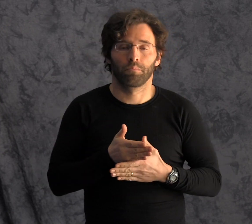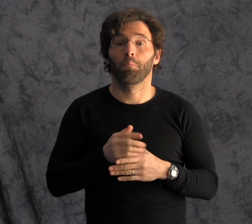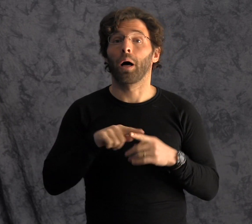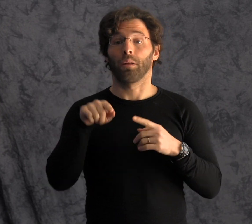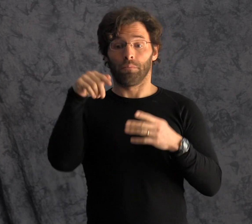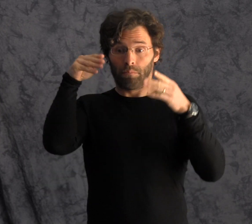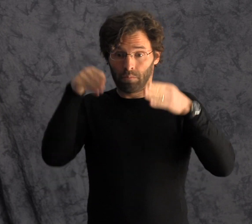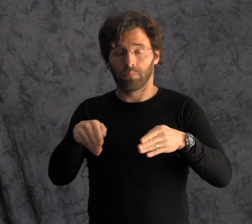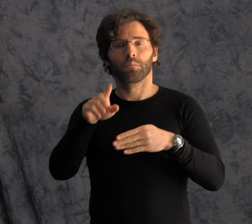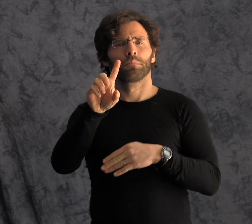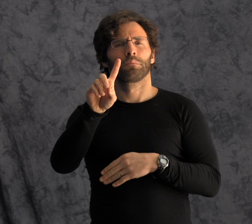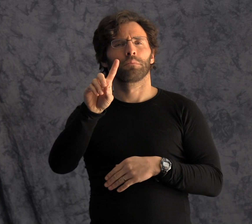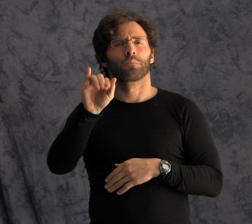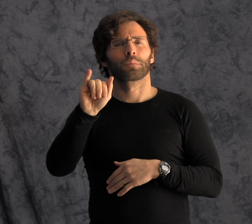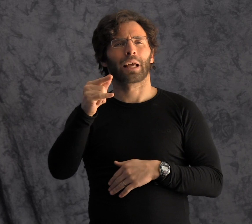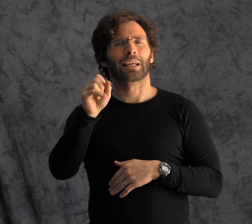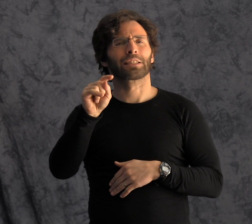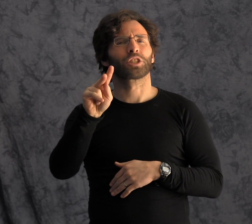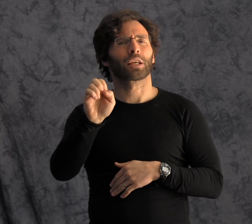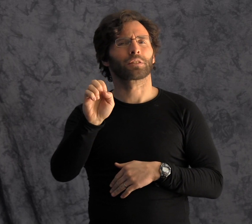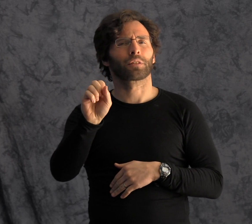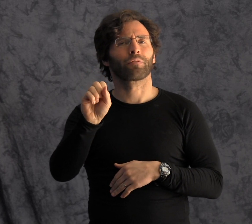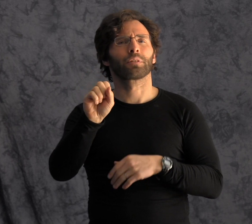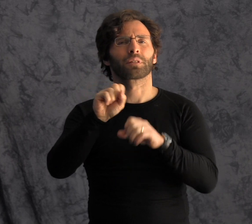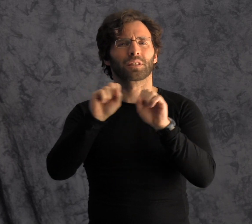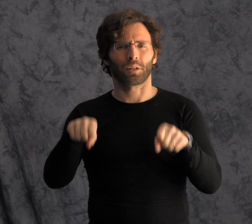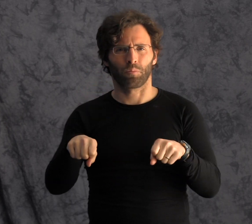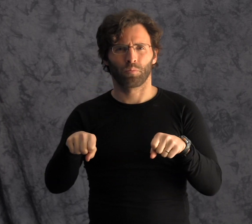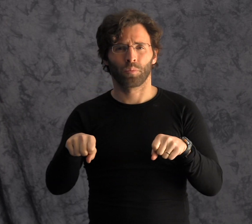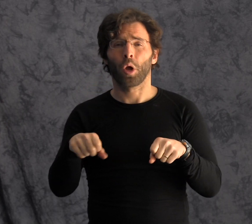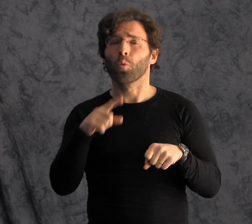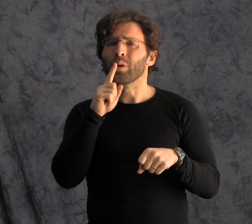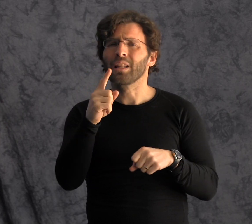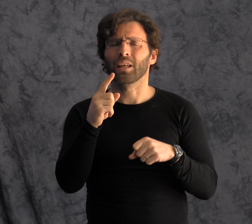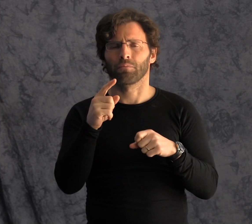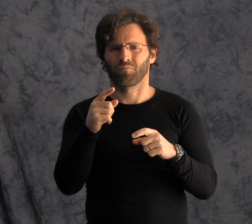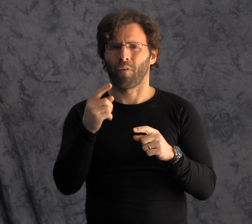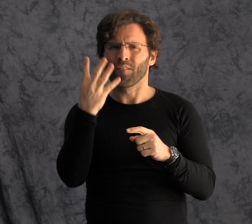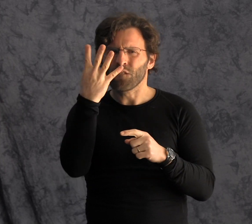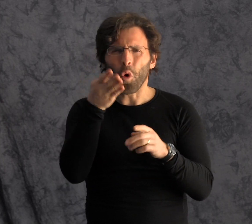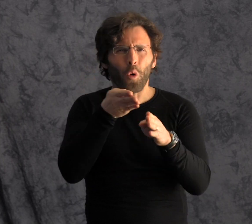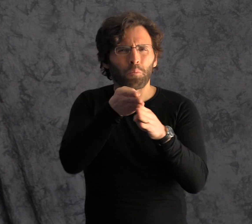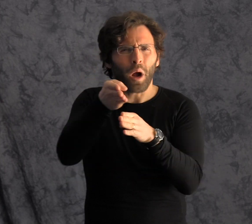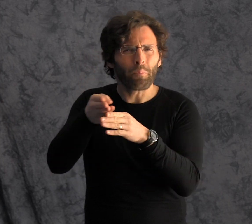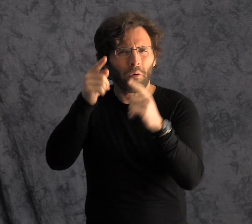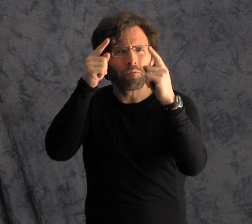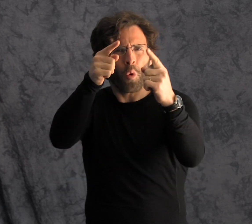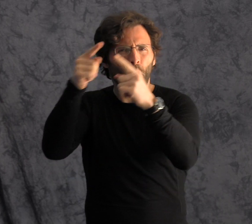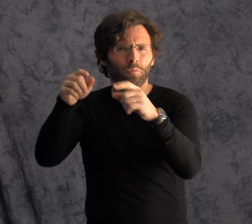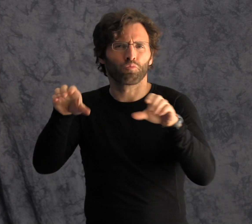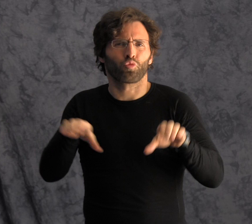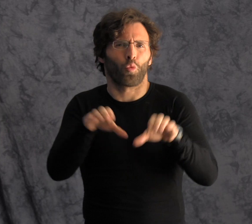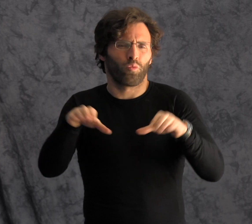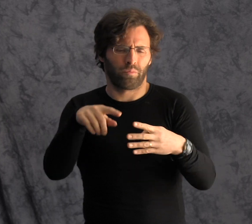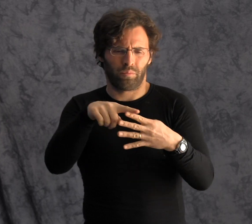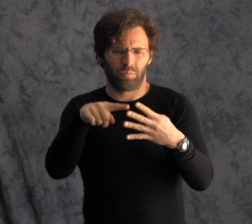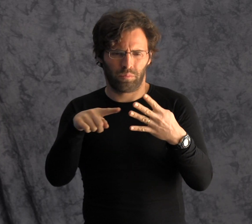all, the digestive system is designed to allow you to take food and beverages into your body. Second, the digestive system